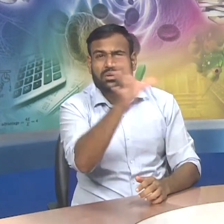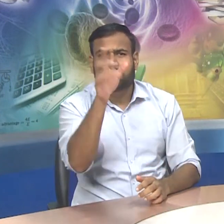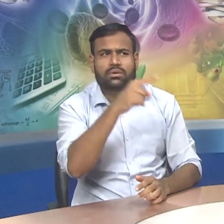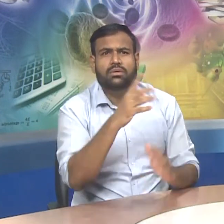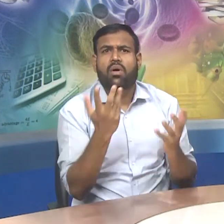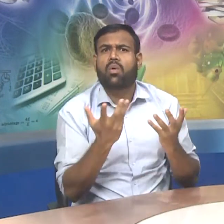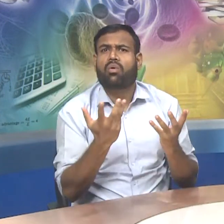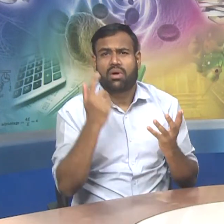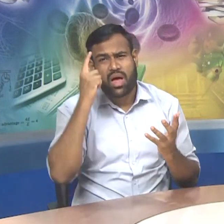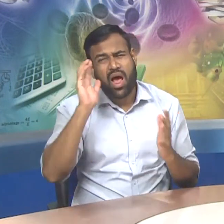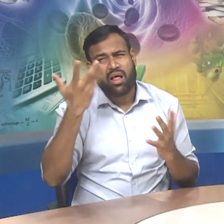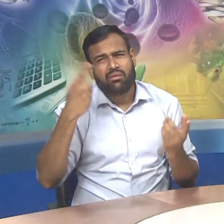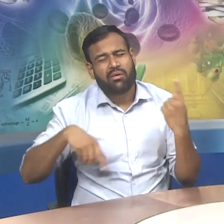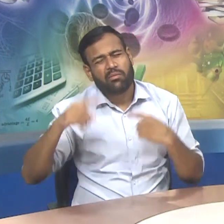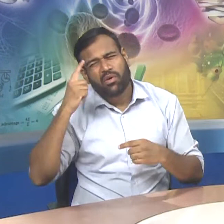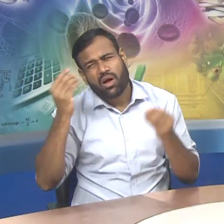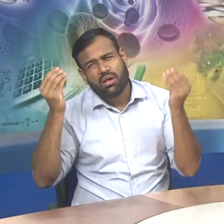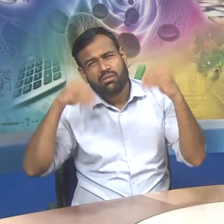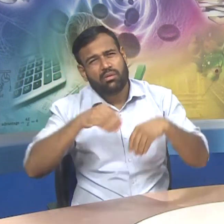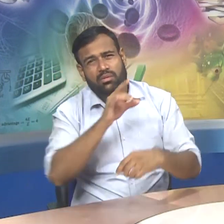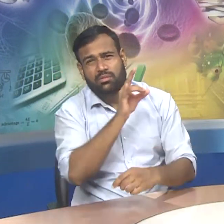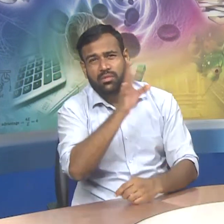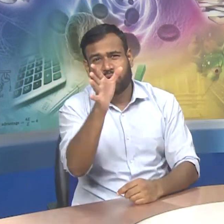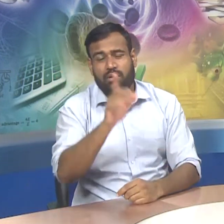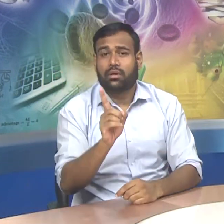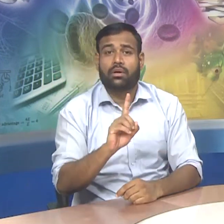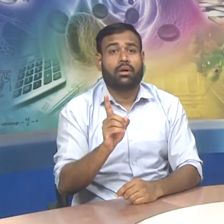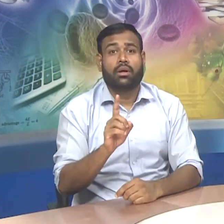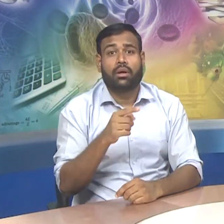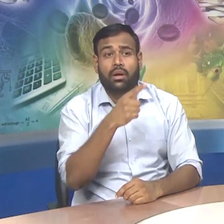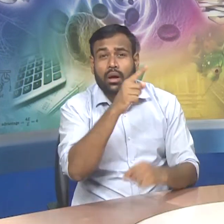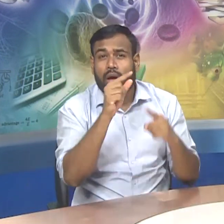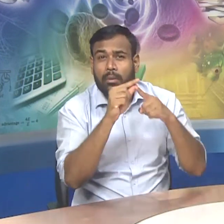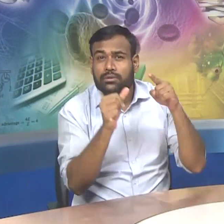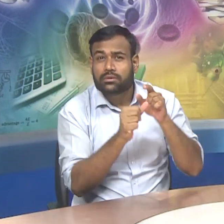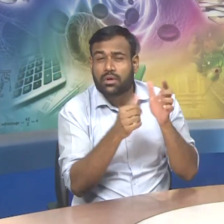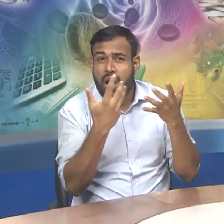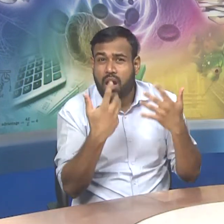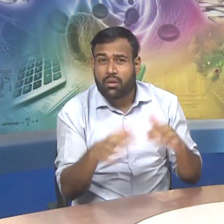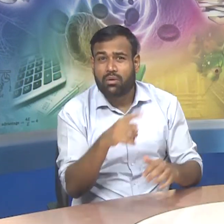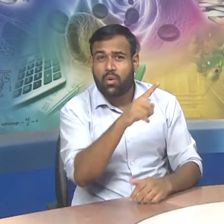He can only be impeached for violation of the Constitution.